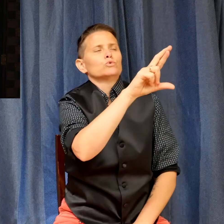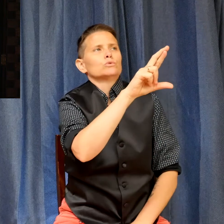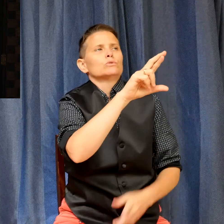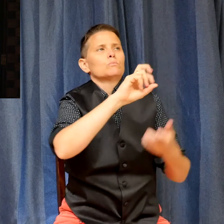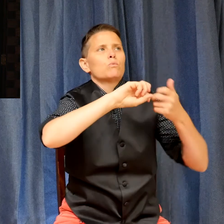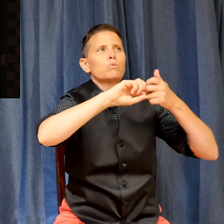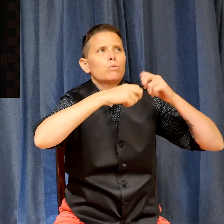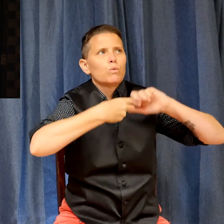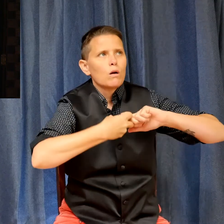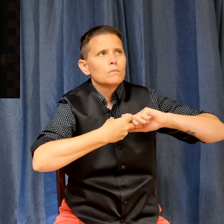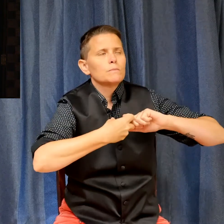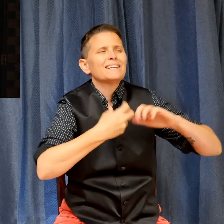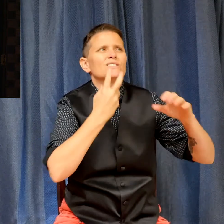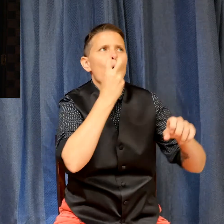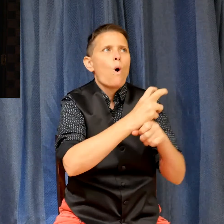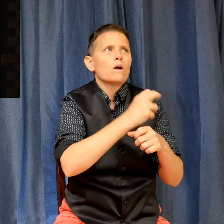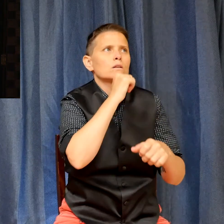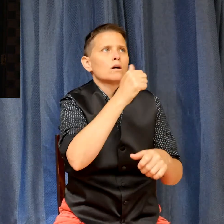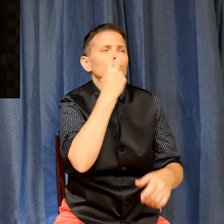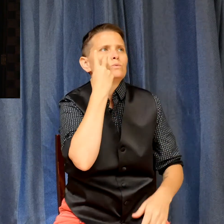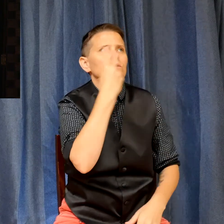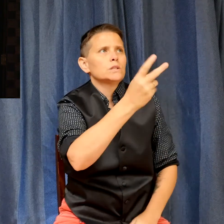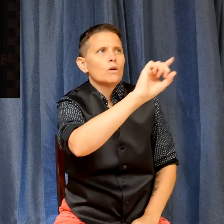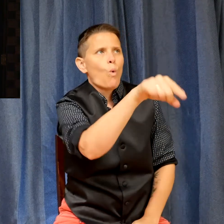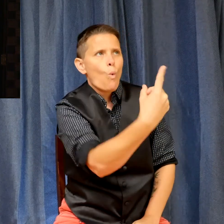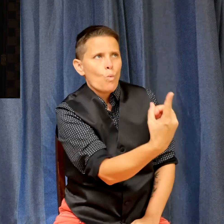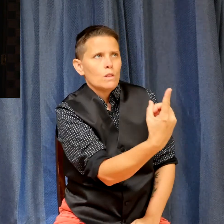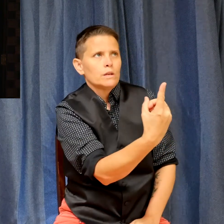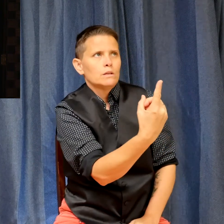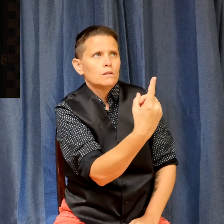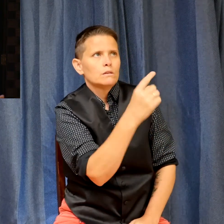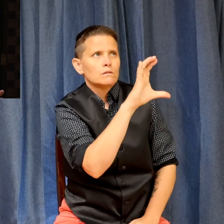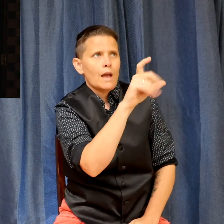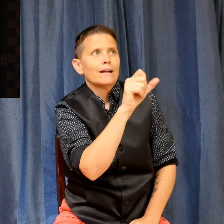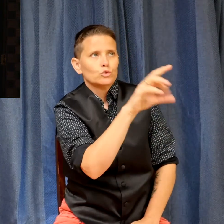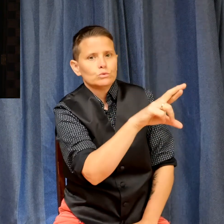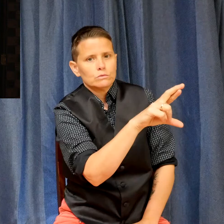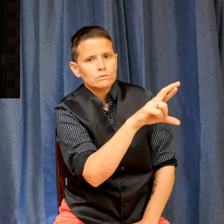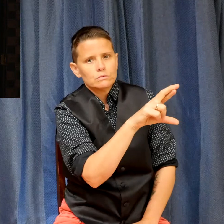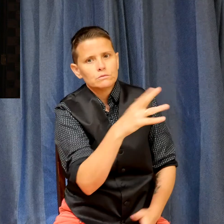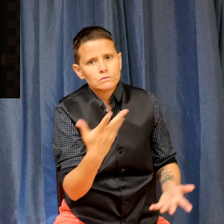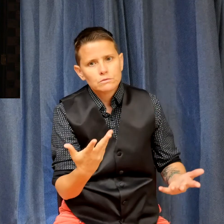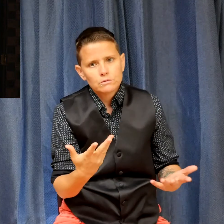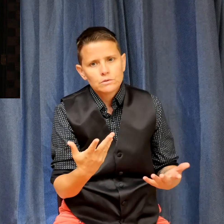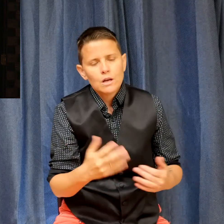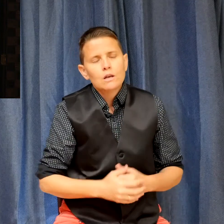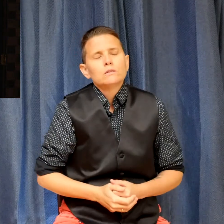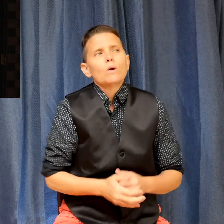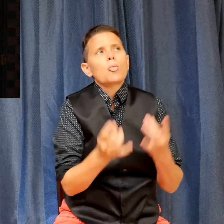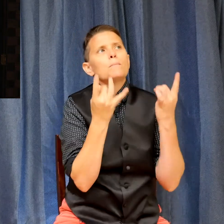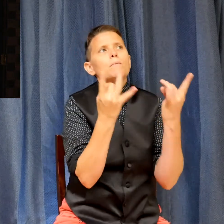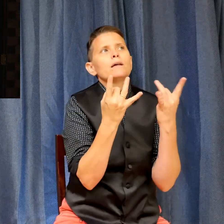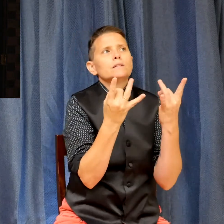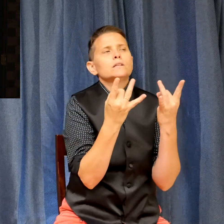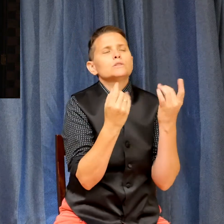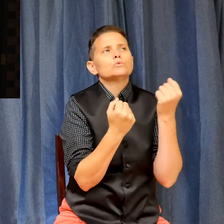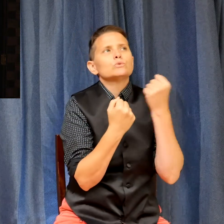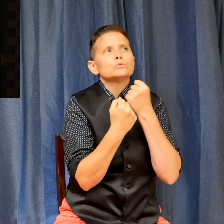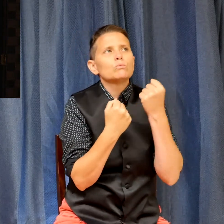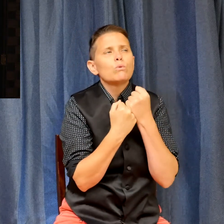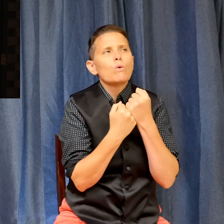hard not to just see what's going on in the moment. Right. So, the meditation, the support,